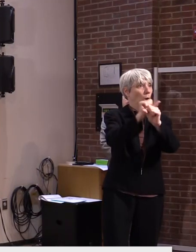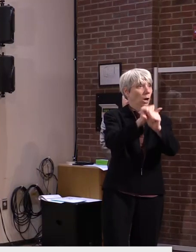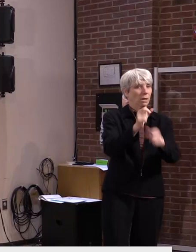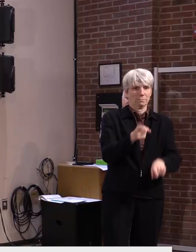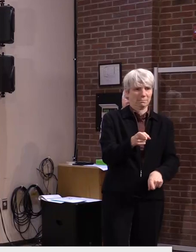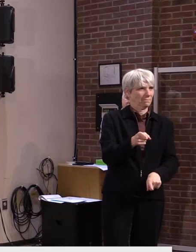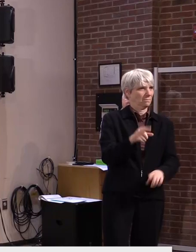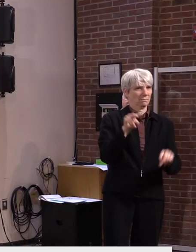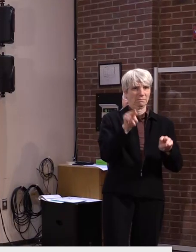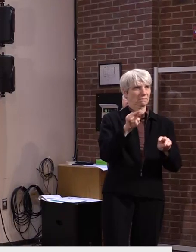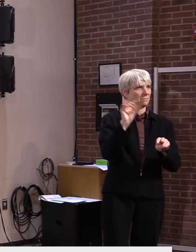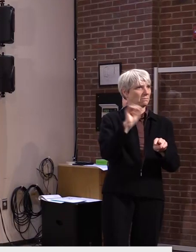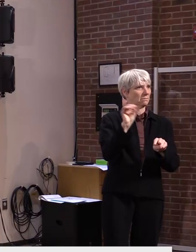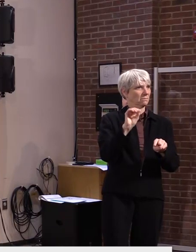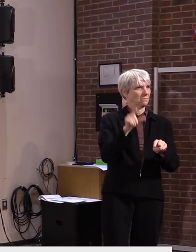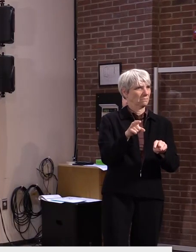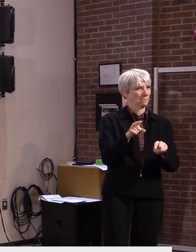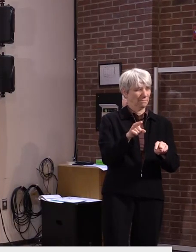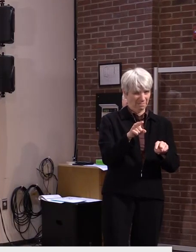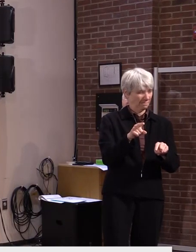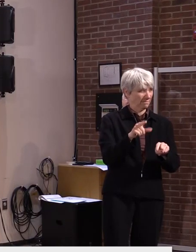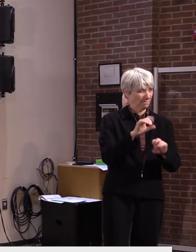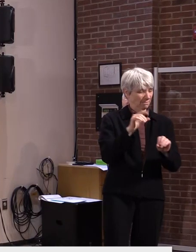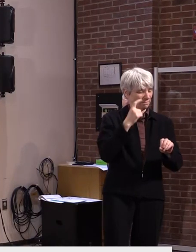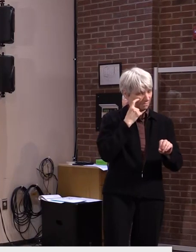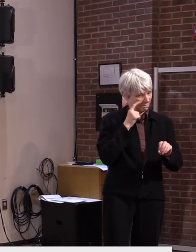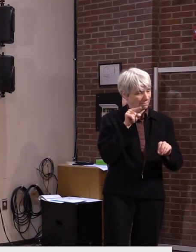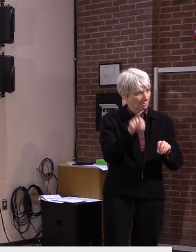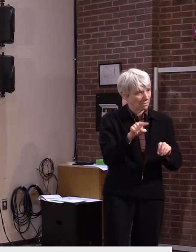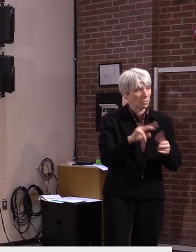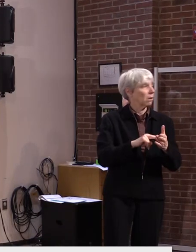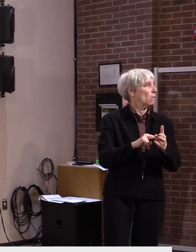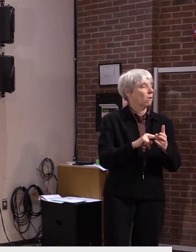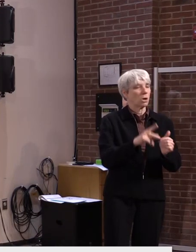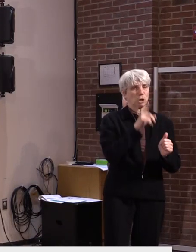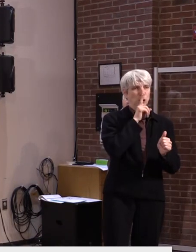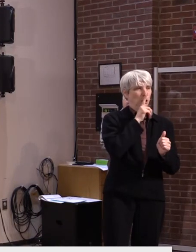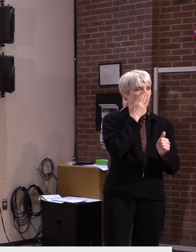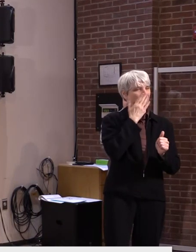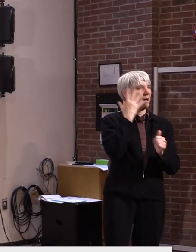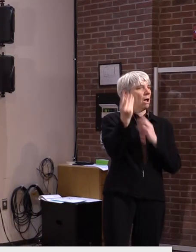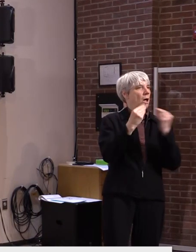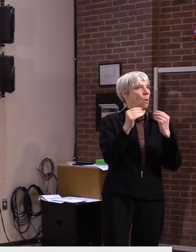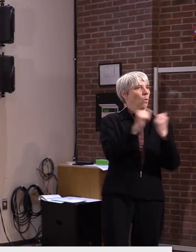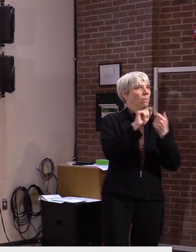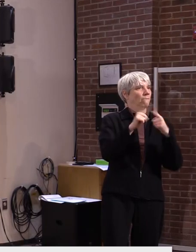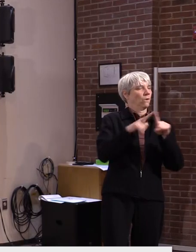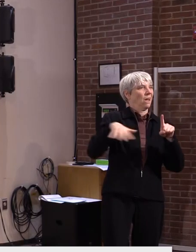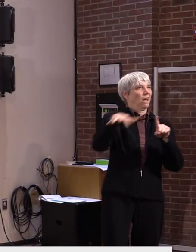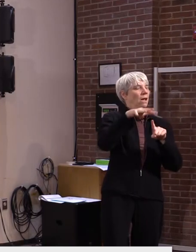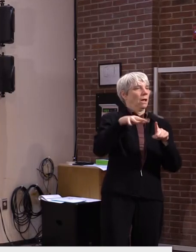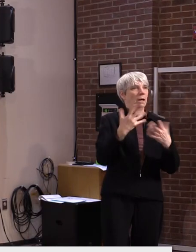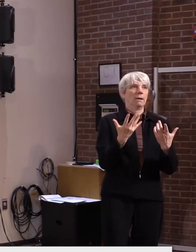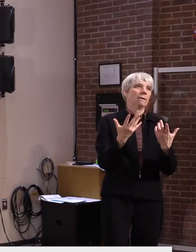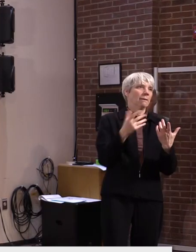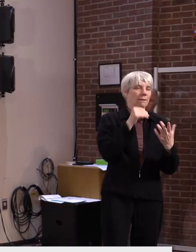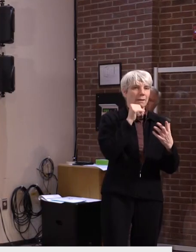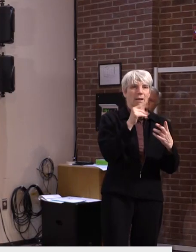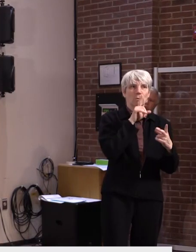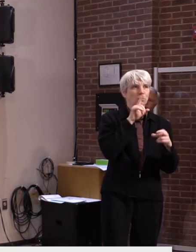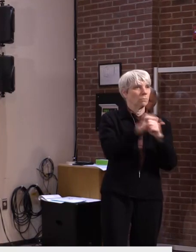extent students are actually staying in isolation when they're not in school. And, we still, I think our epidemiological team would say